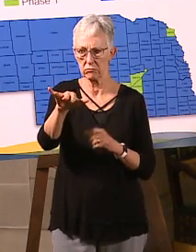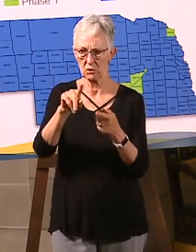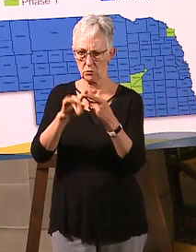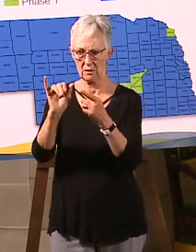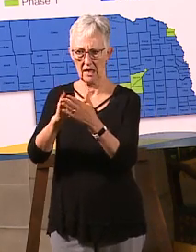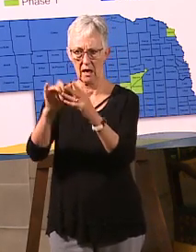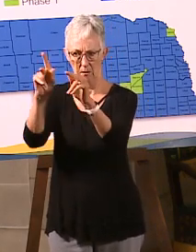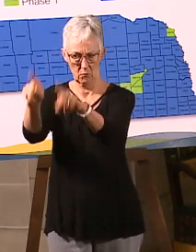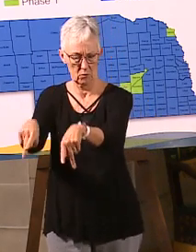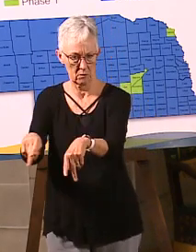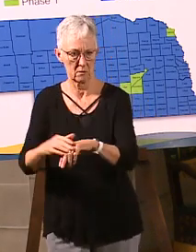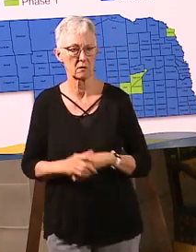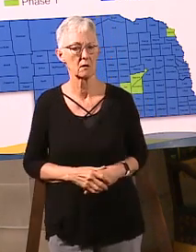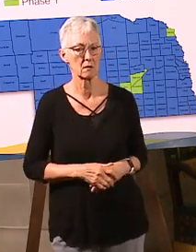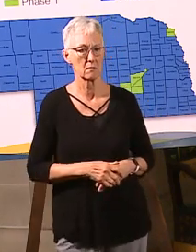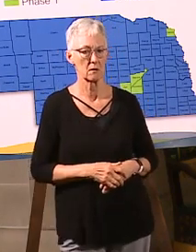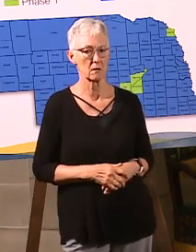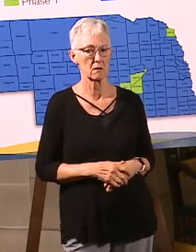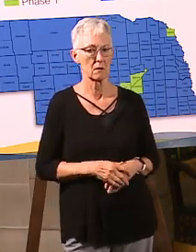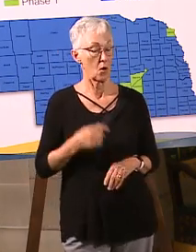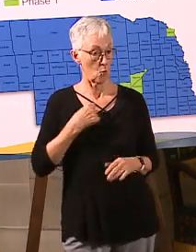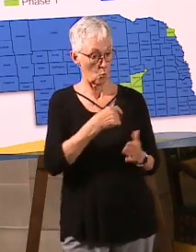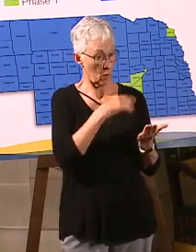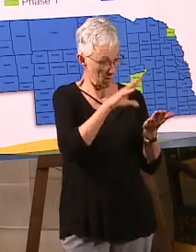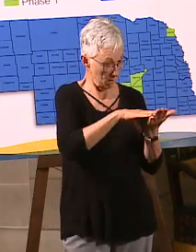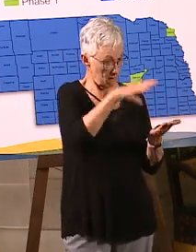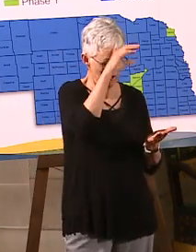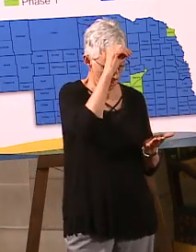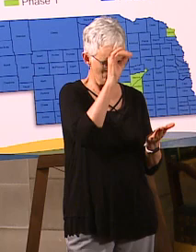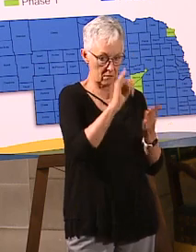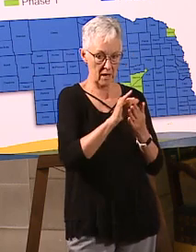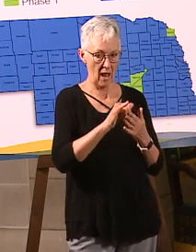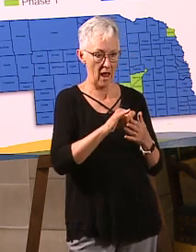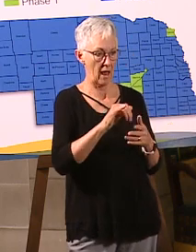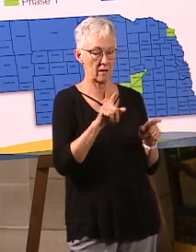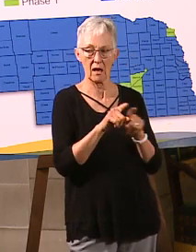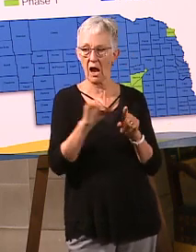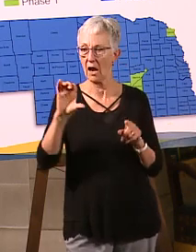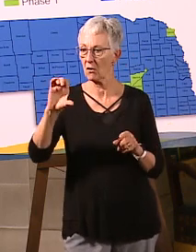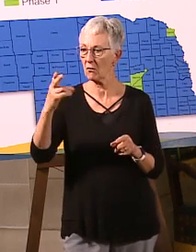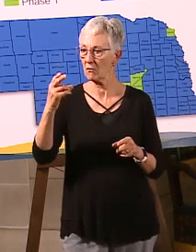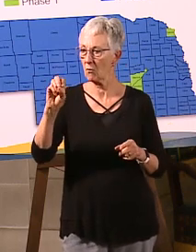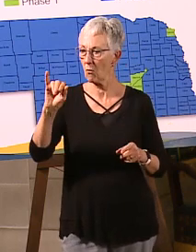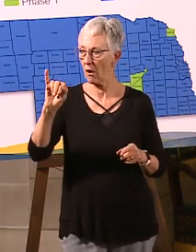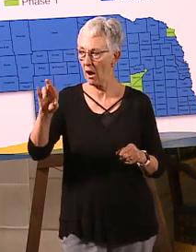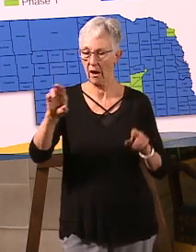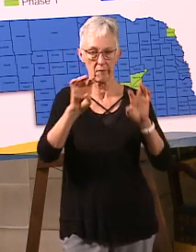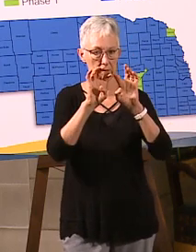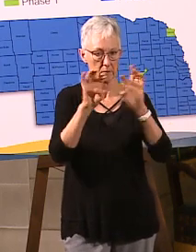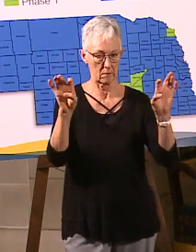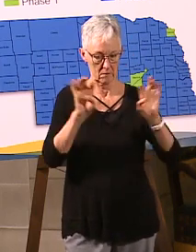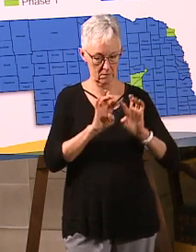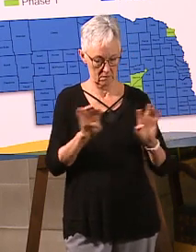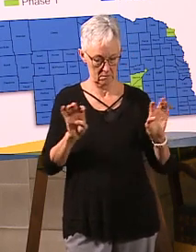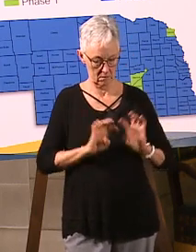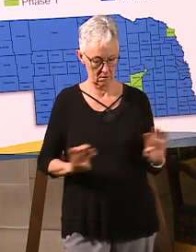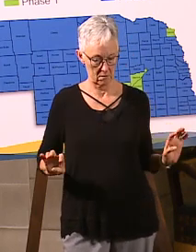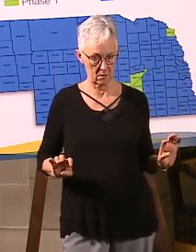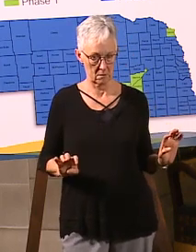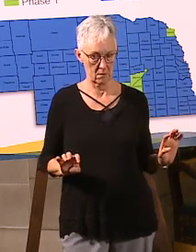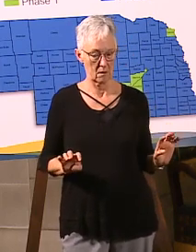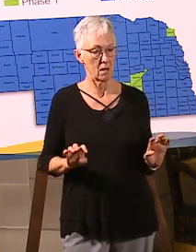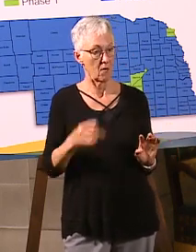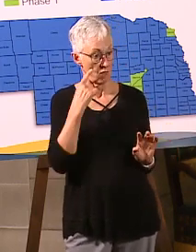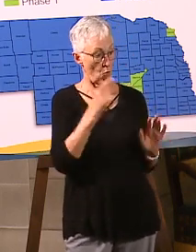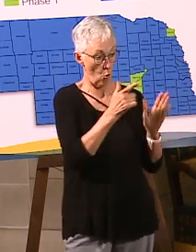basically expressing out the virus if they're infected. And to do a petition properly, to do it legally, the person